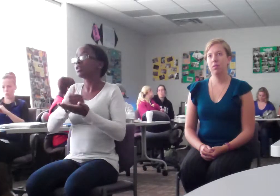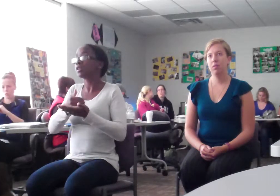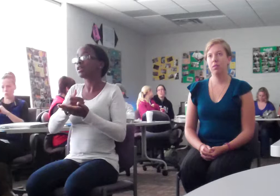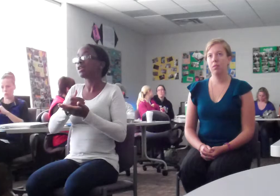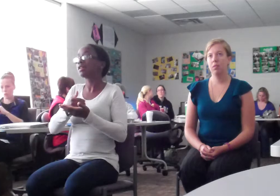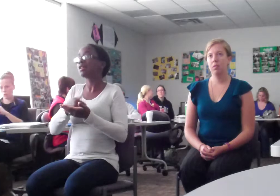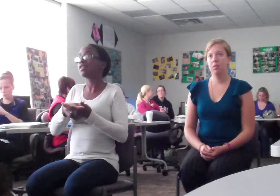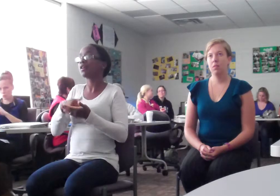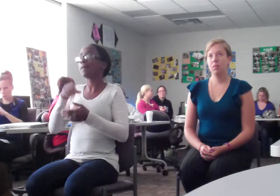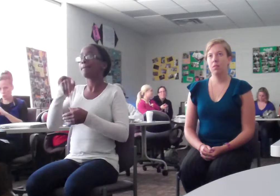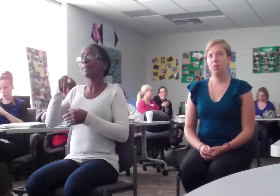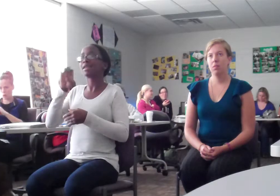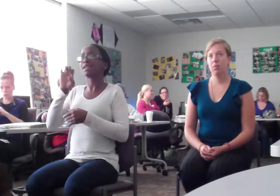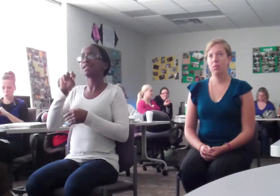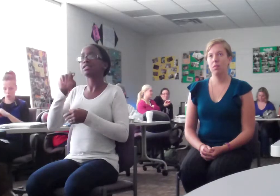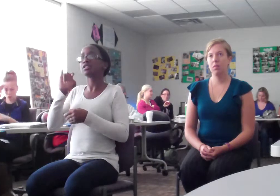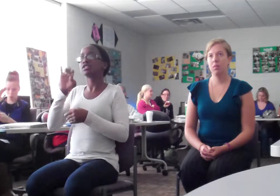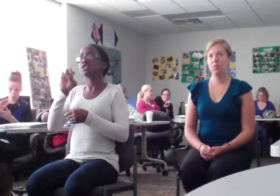pension?